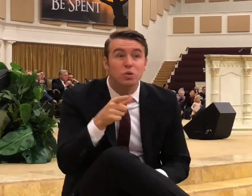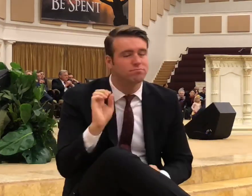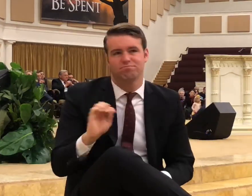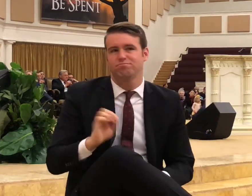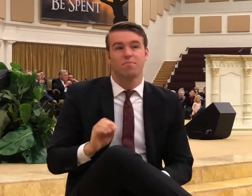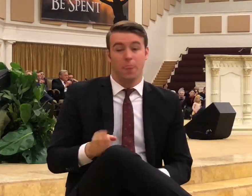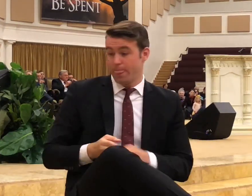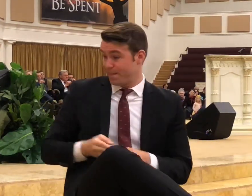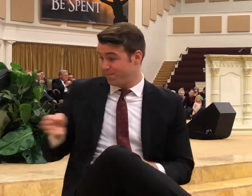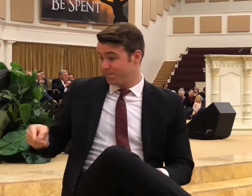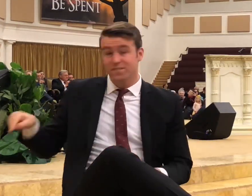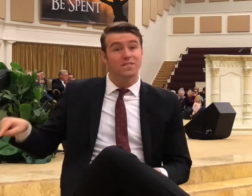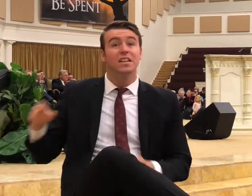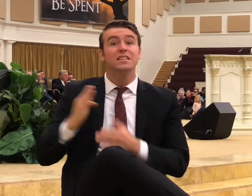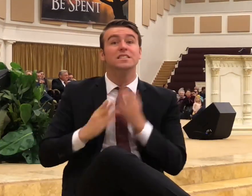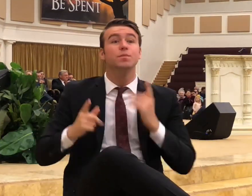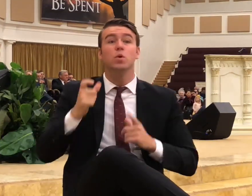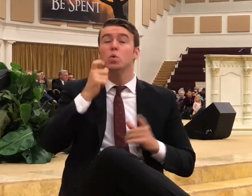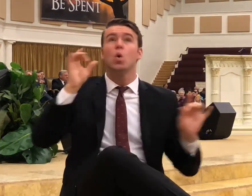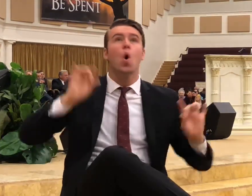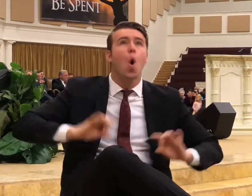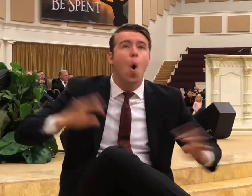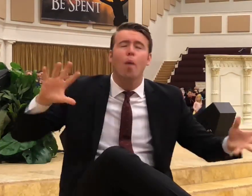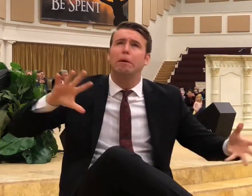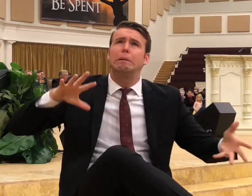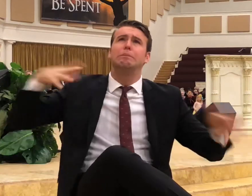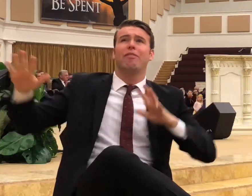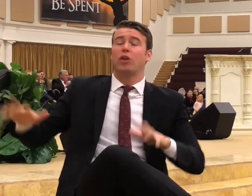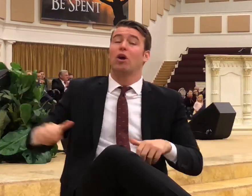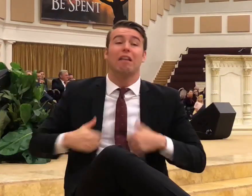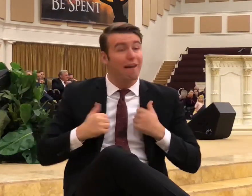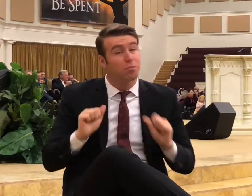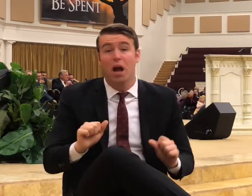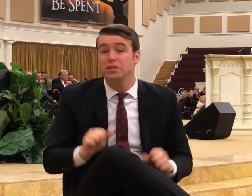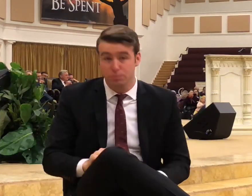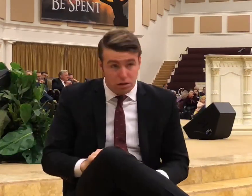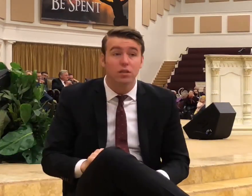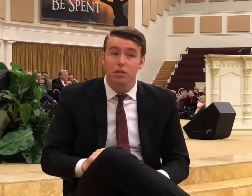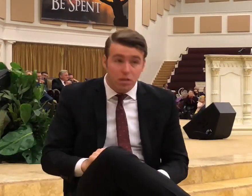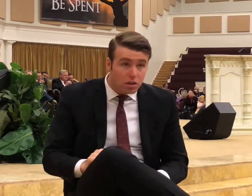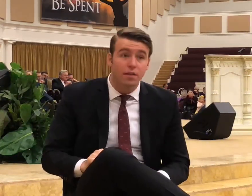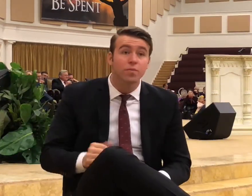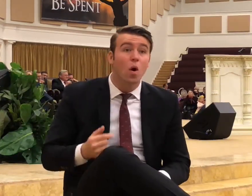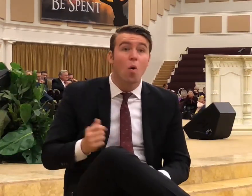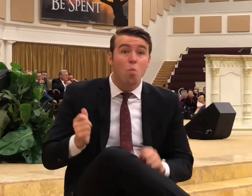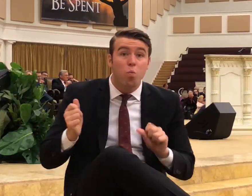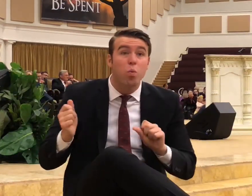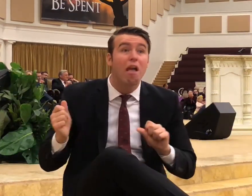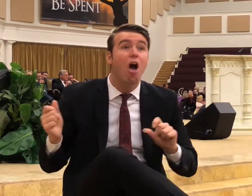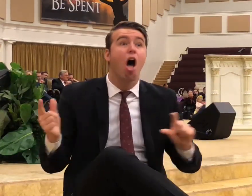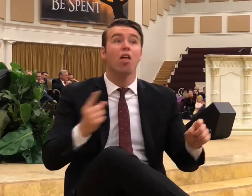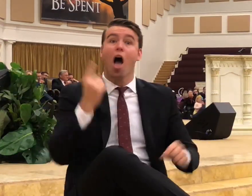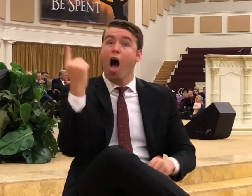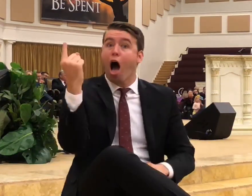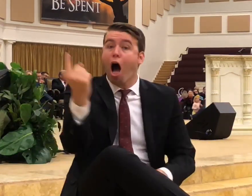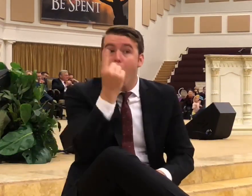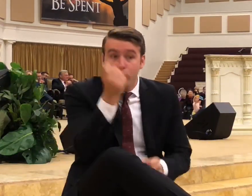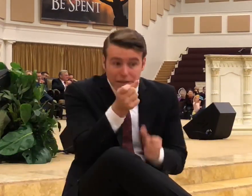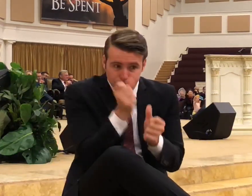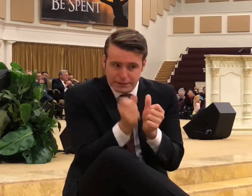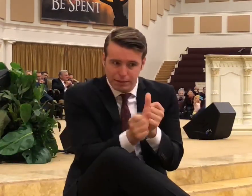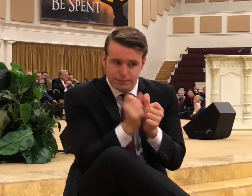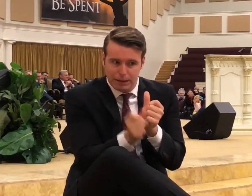Sitting on the pew by you is somebody that has made a horrible wreck in their life at some point. We don't always pass the integrity